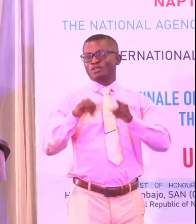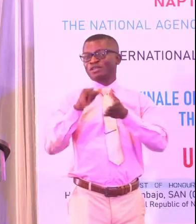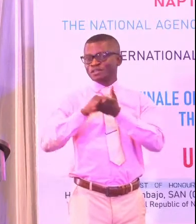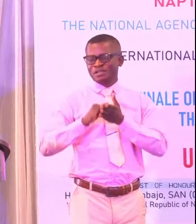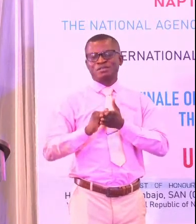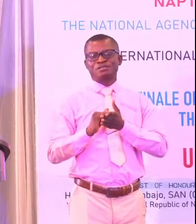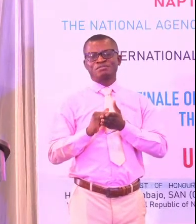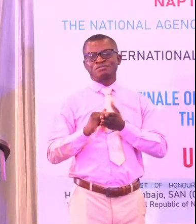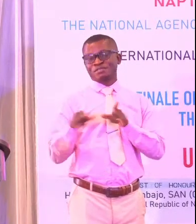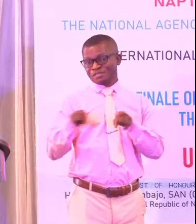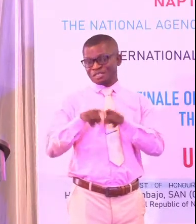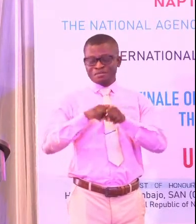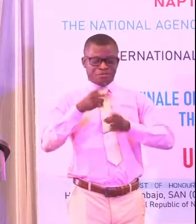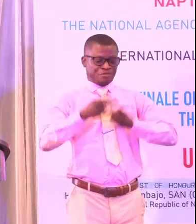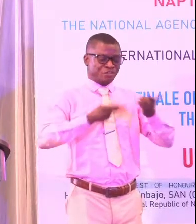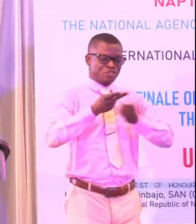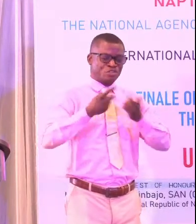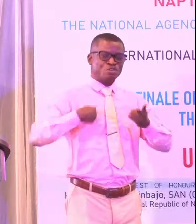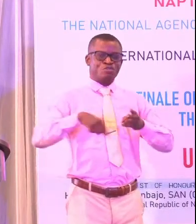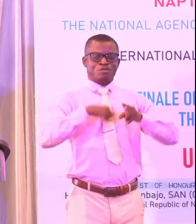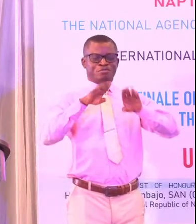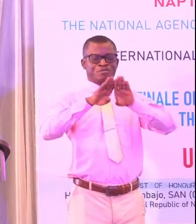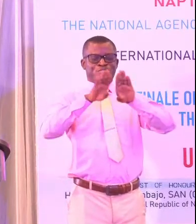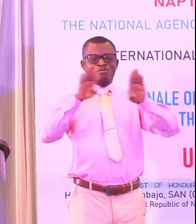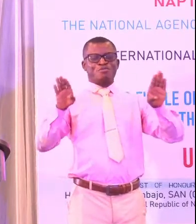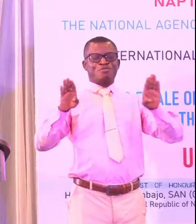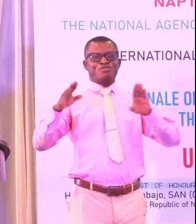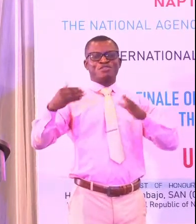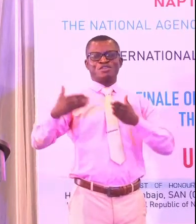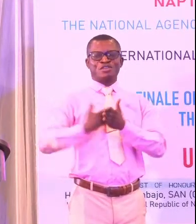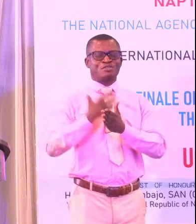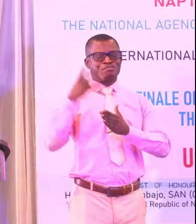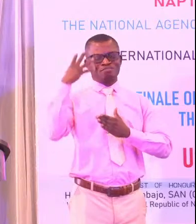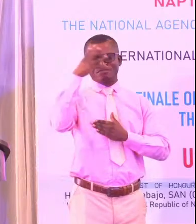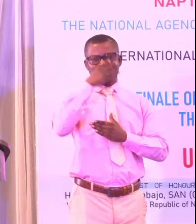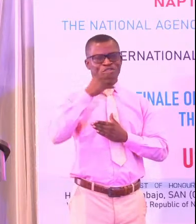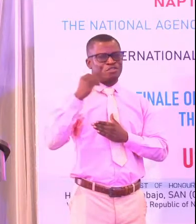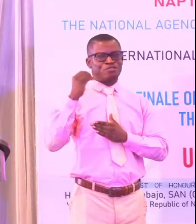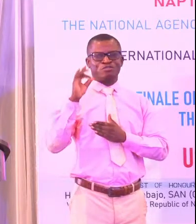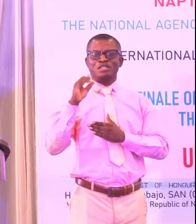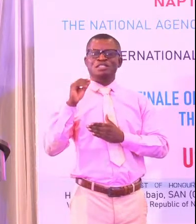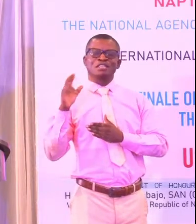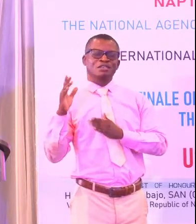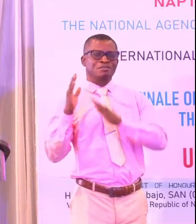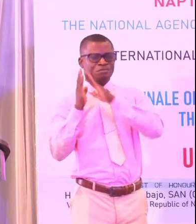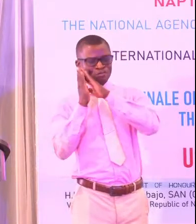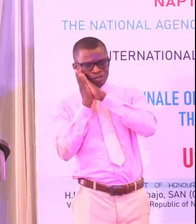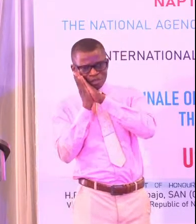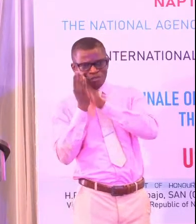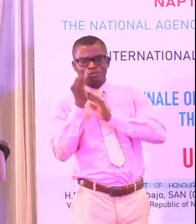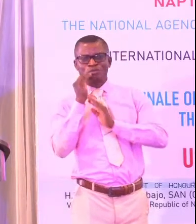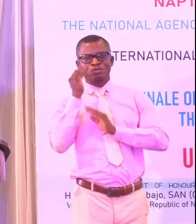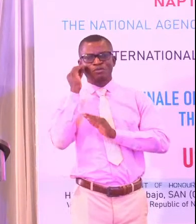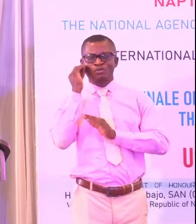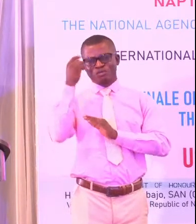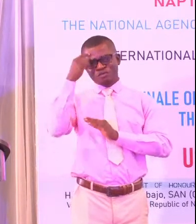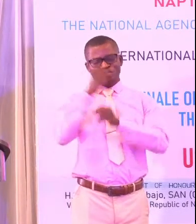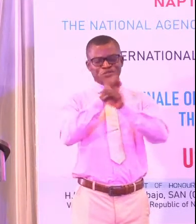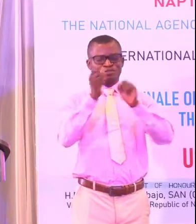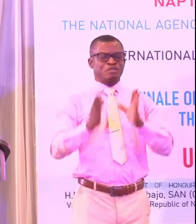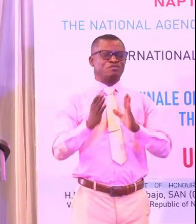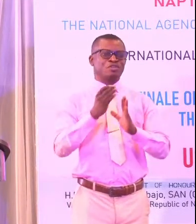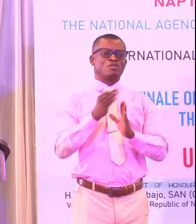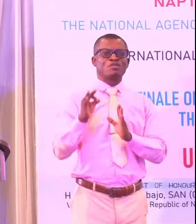visit, we commissioned a brand new 28-bed space capacity shelter for survivors of human trafficking for